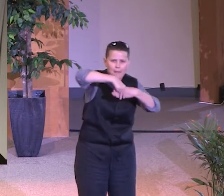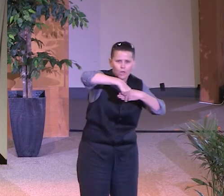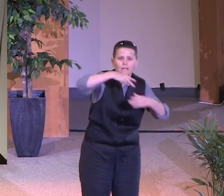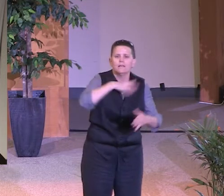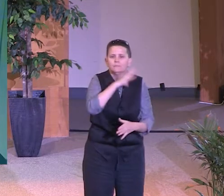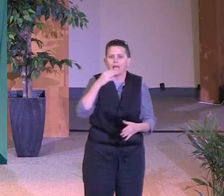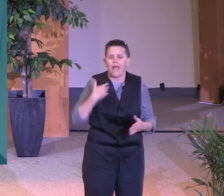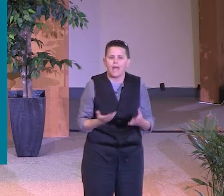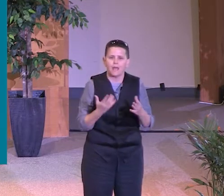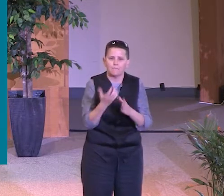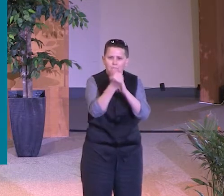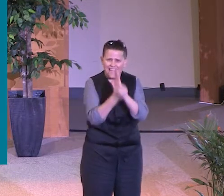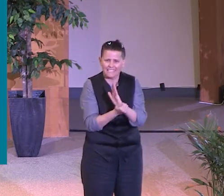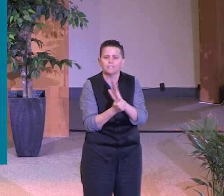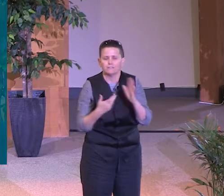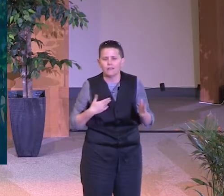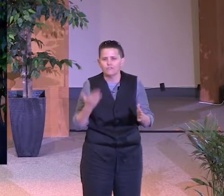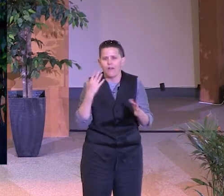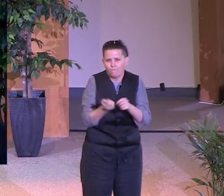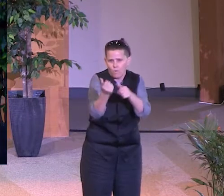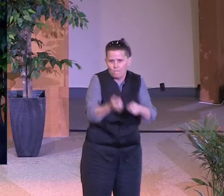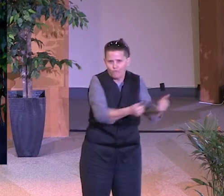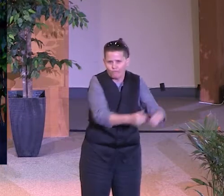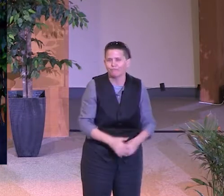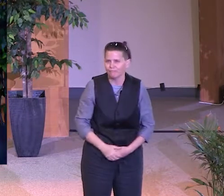And so if you'll join me now on our mission statement, we'll read it together.